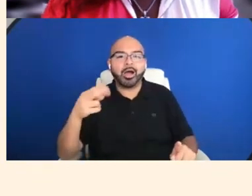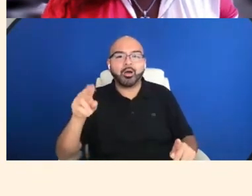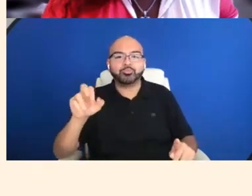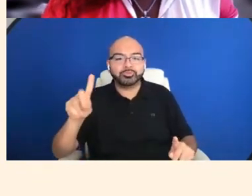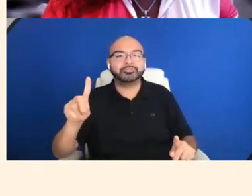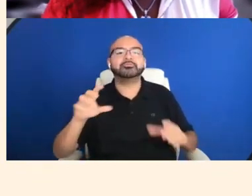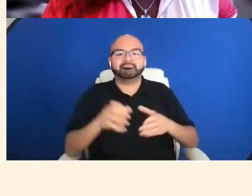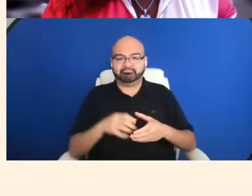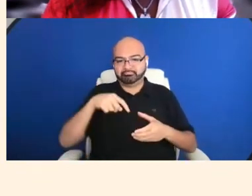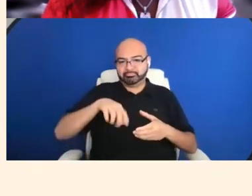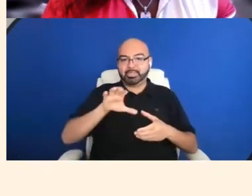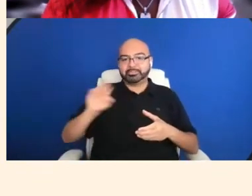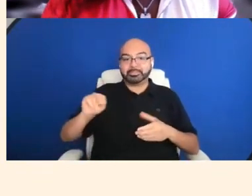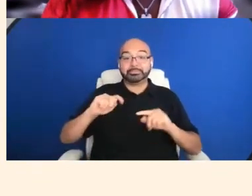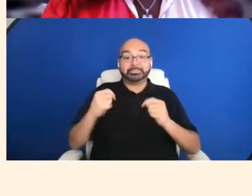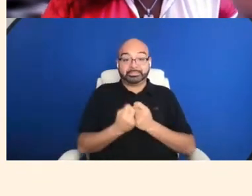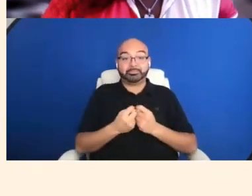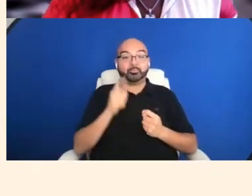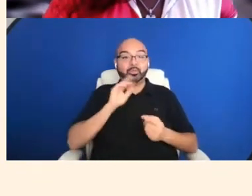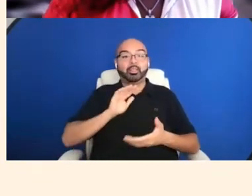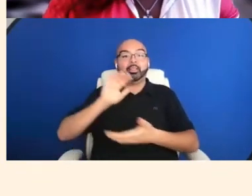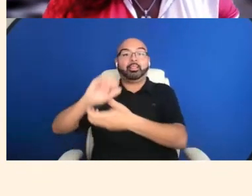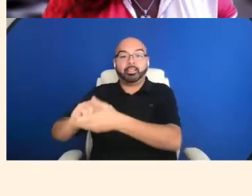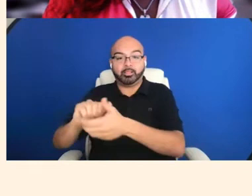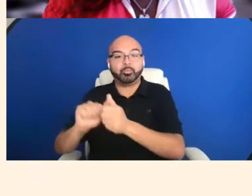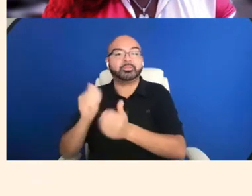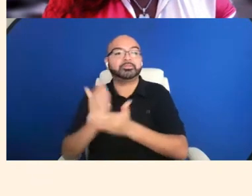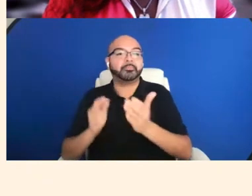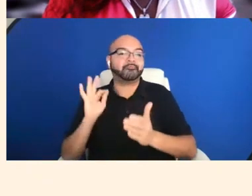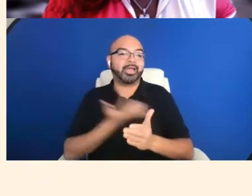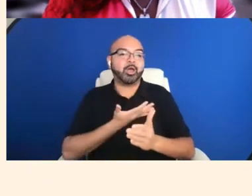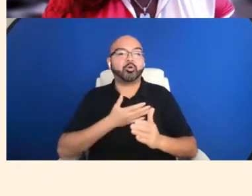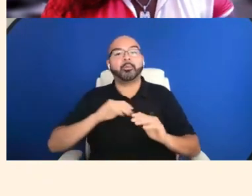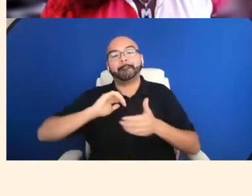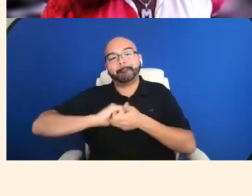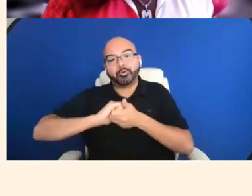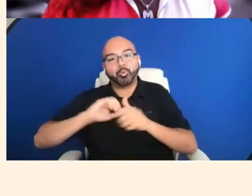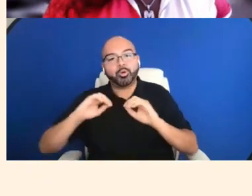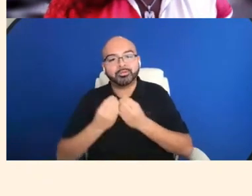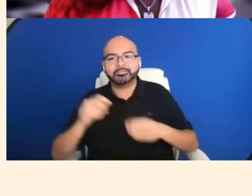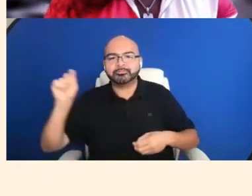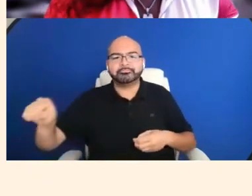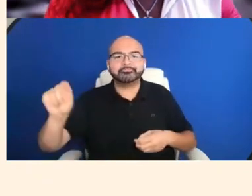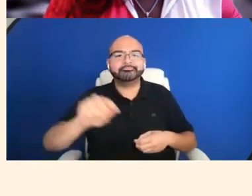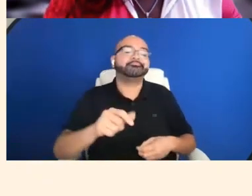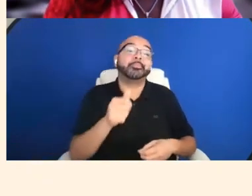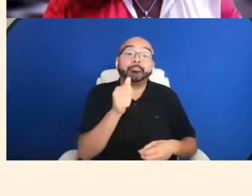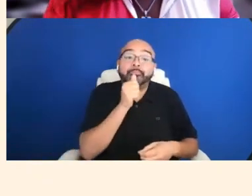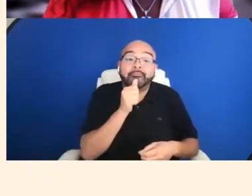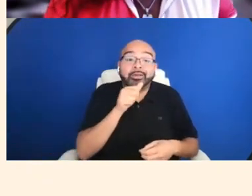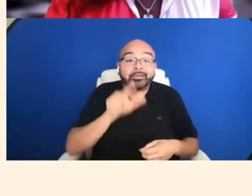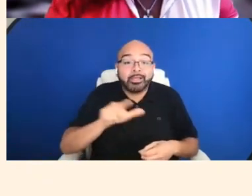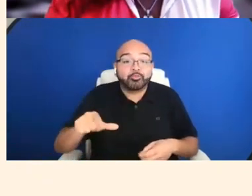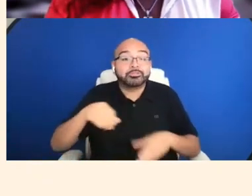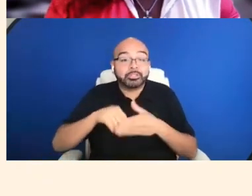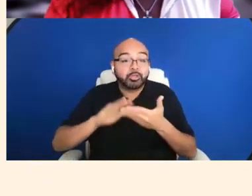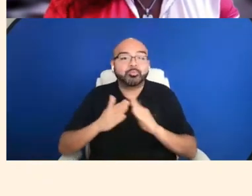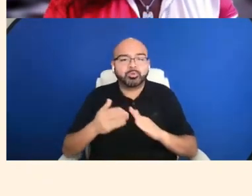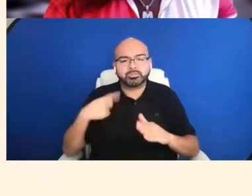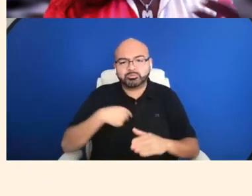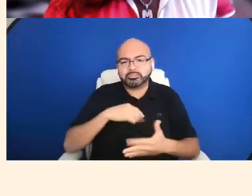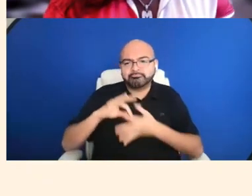management team connects with some of our partner organizations or private landlords and community that we have close